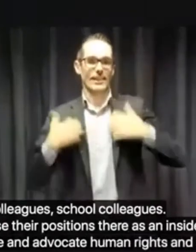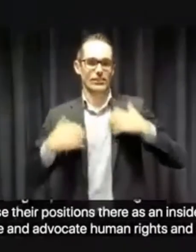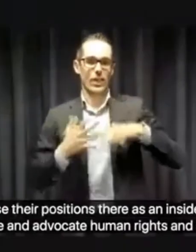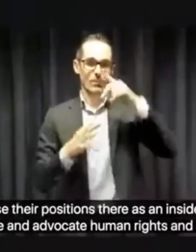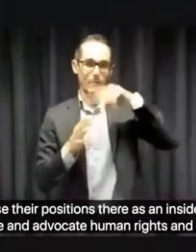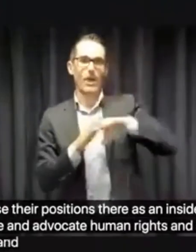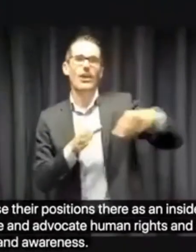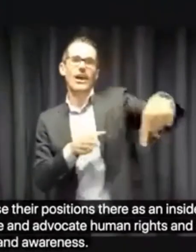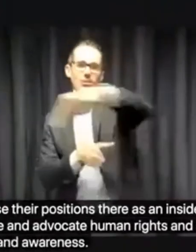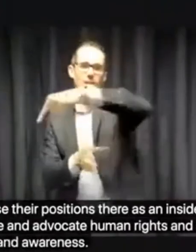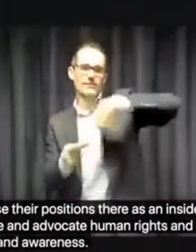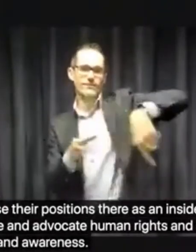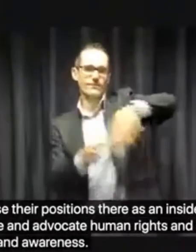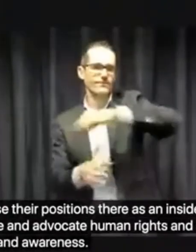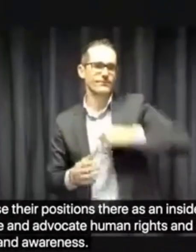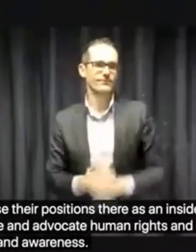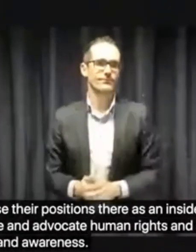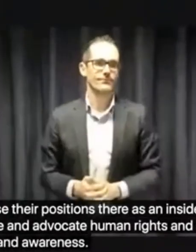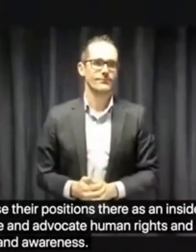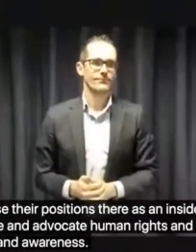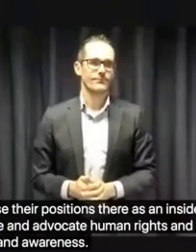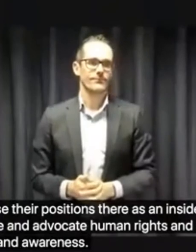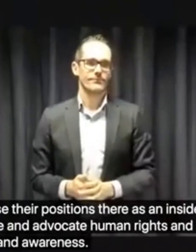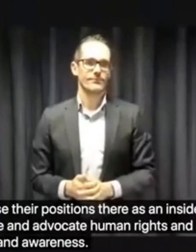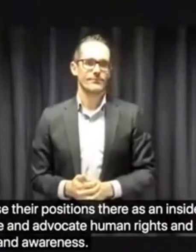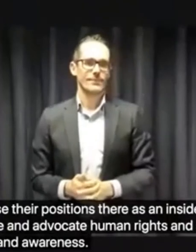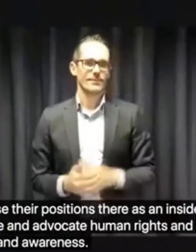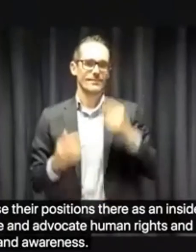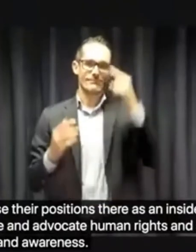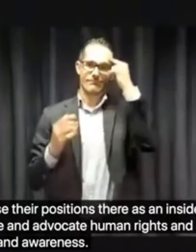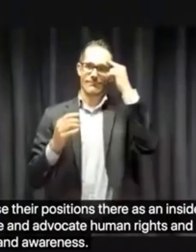to advance the interests of people on the outer.